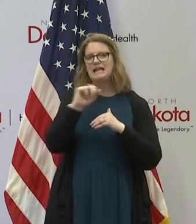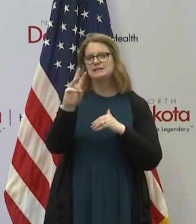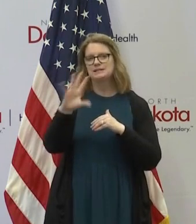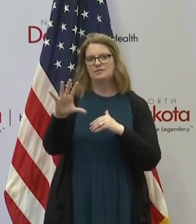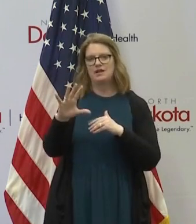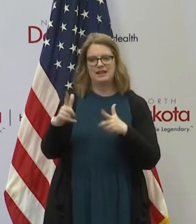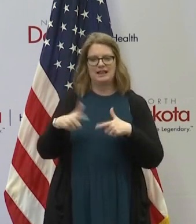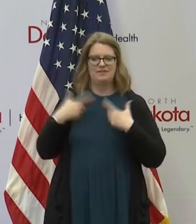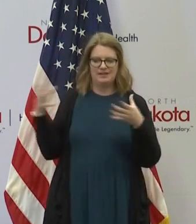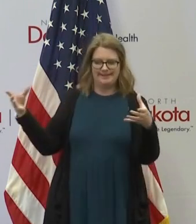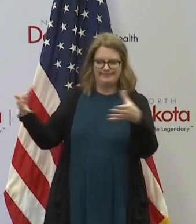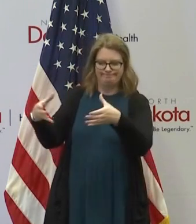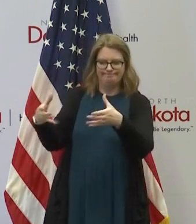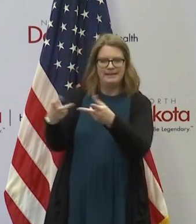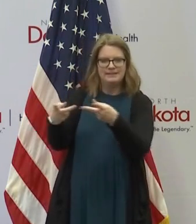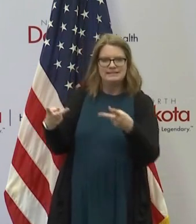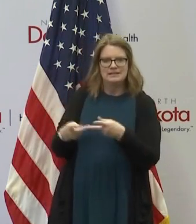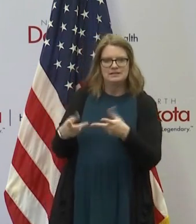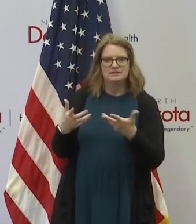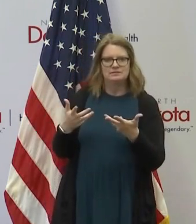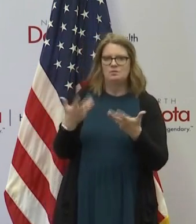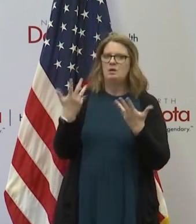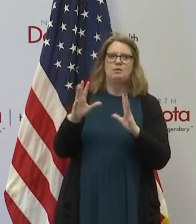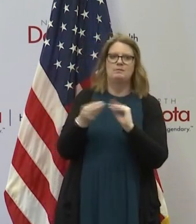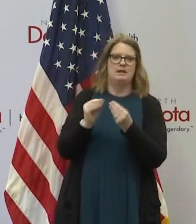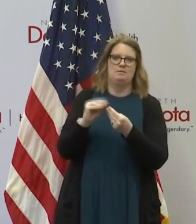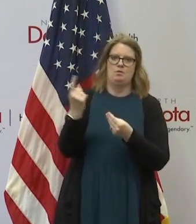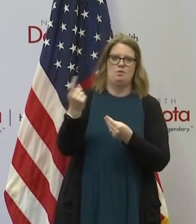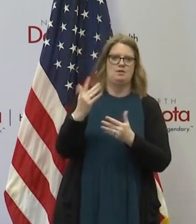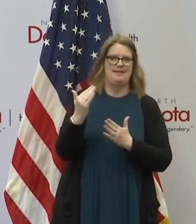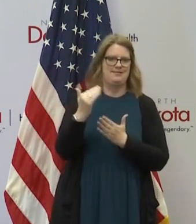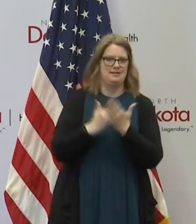facilities, and we maybe don't want to be #1 on that list anymore.